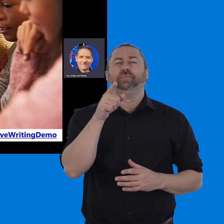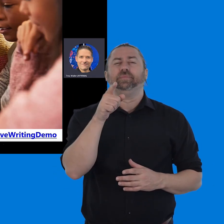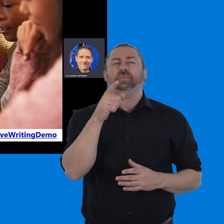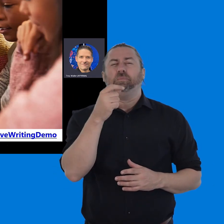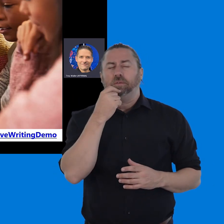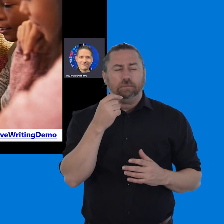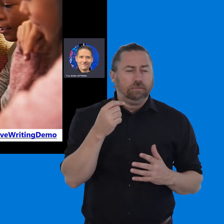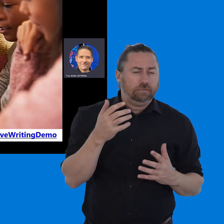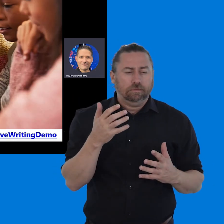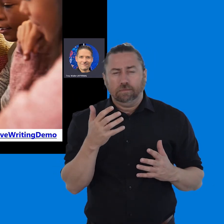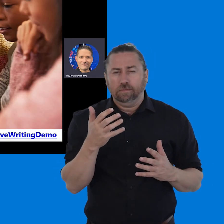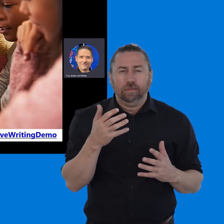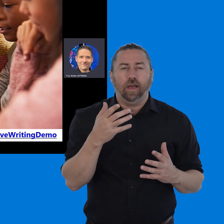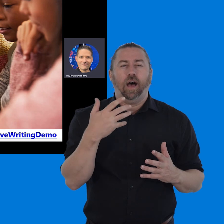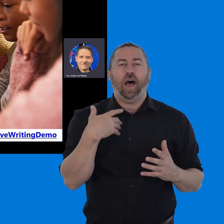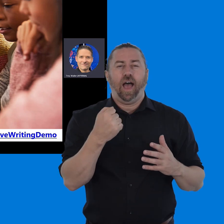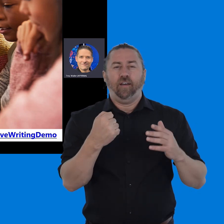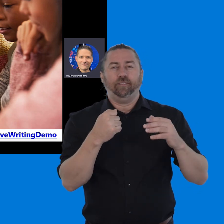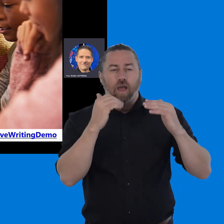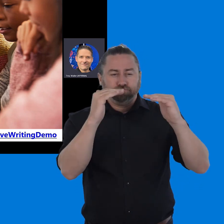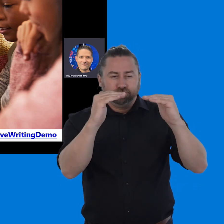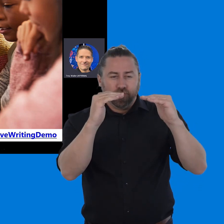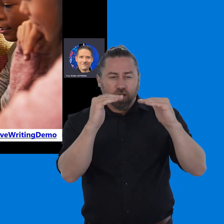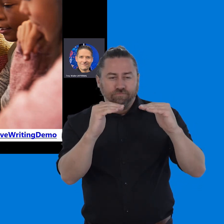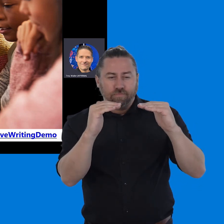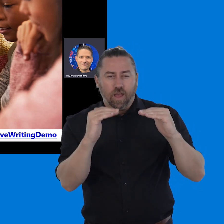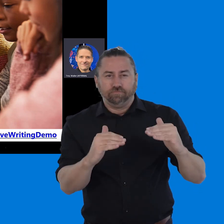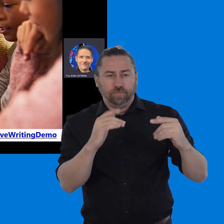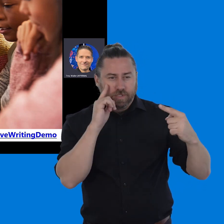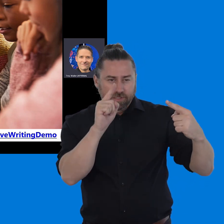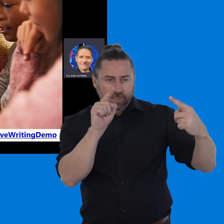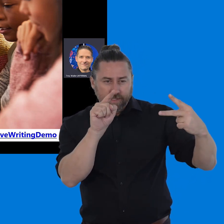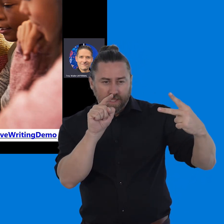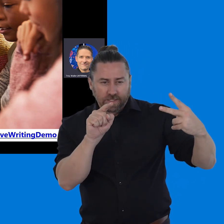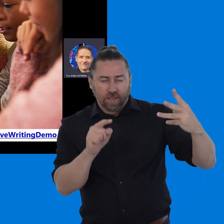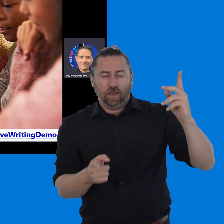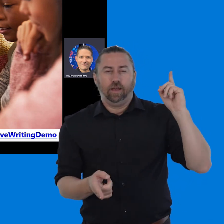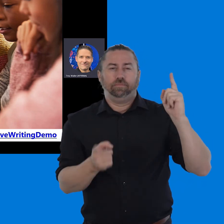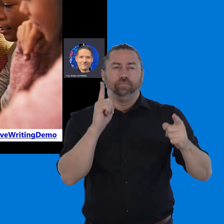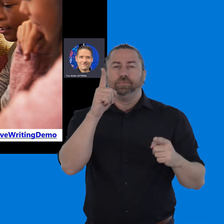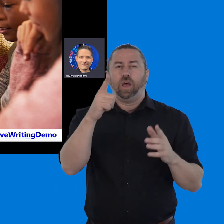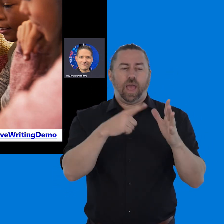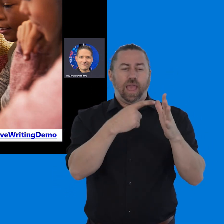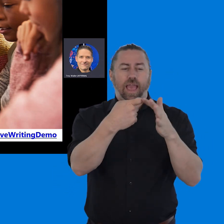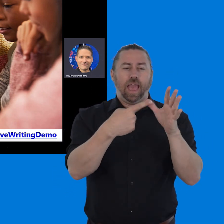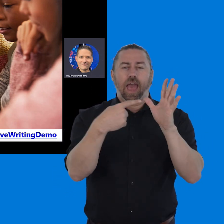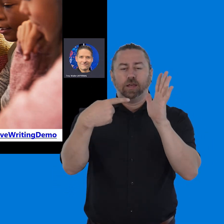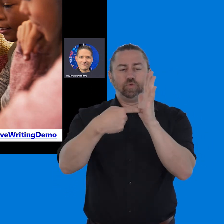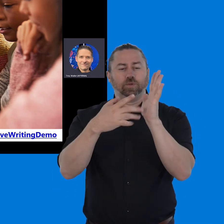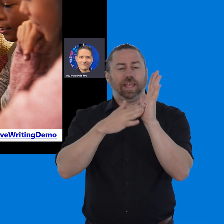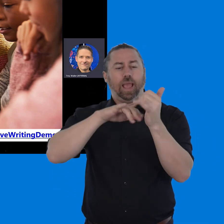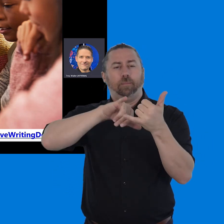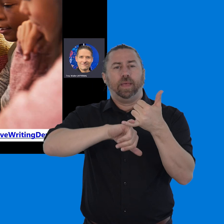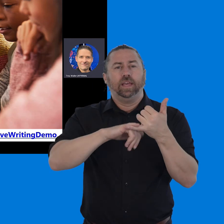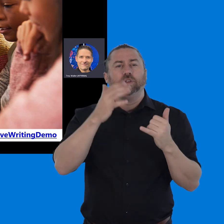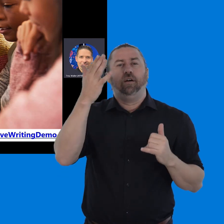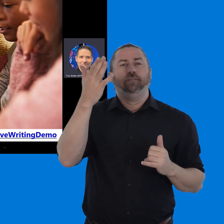There is a walkthrough around some of these inclusive writing tools, and you can access that through your browser